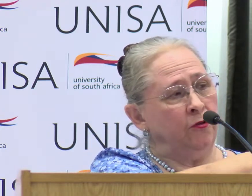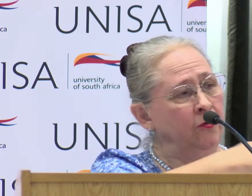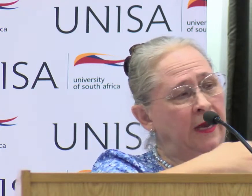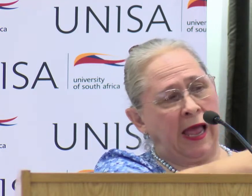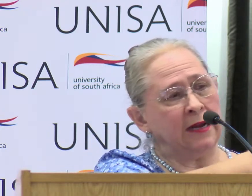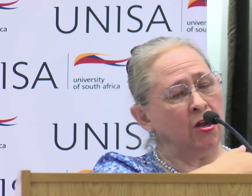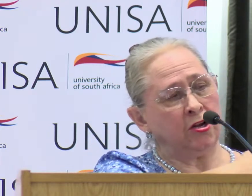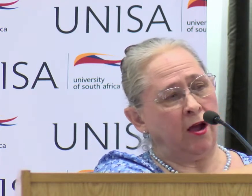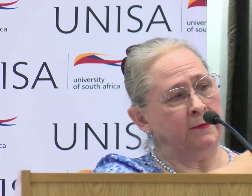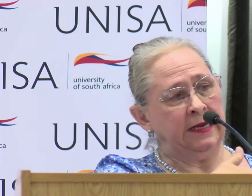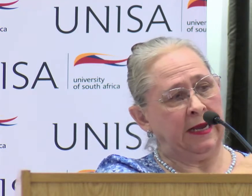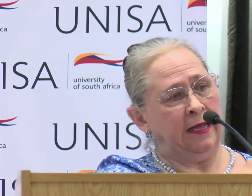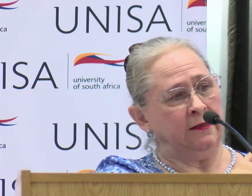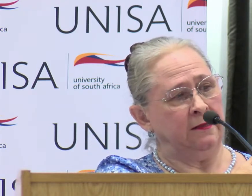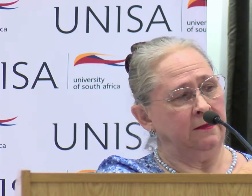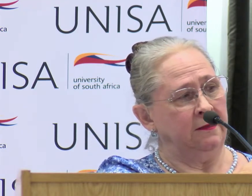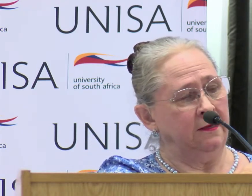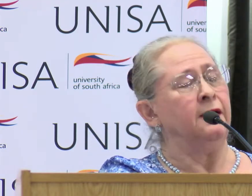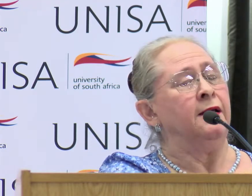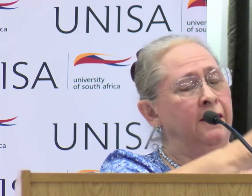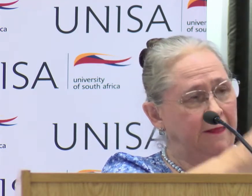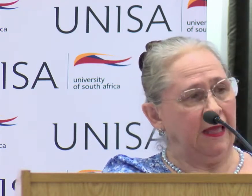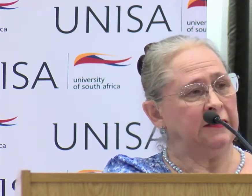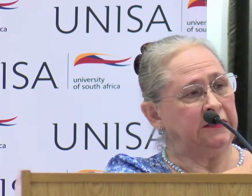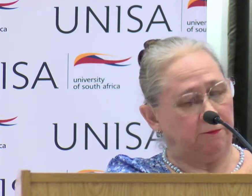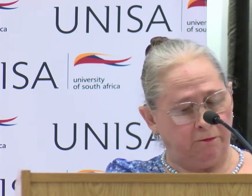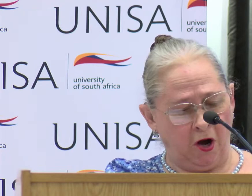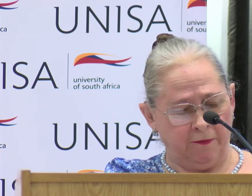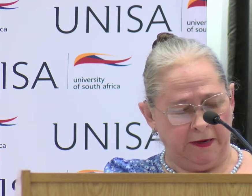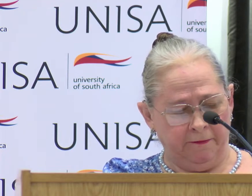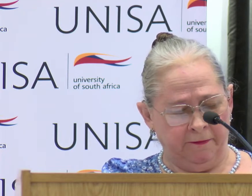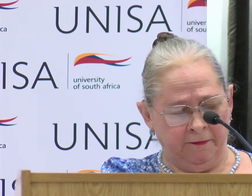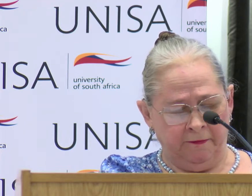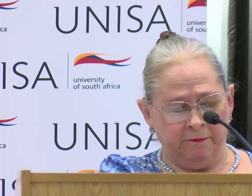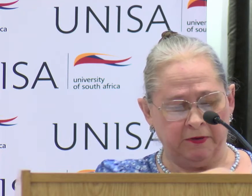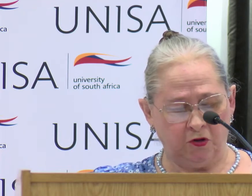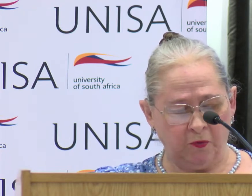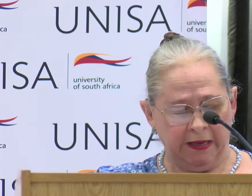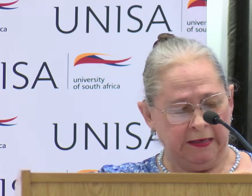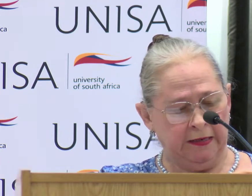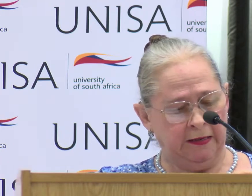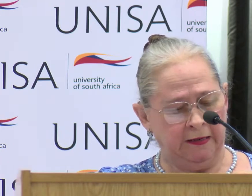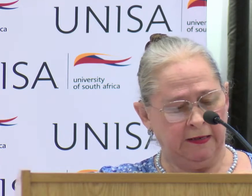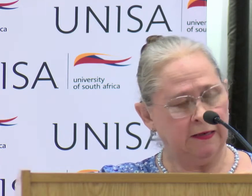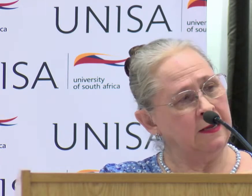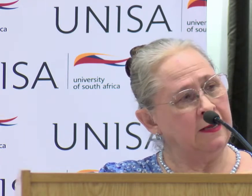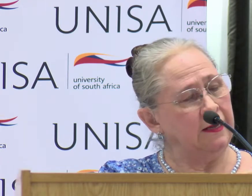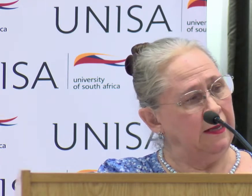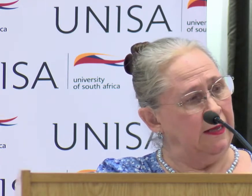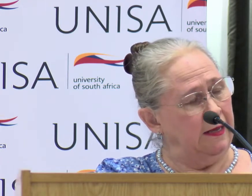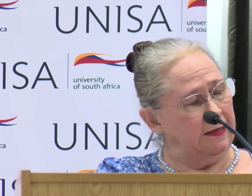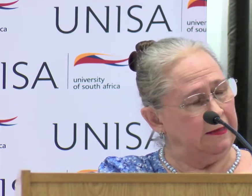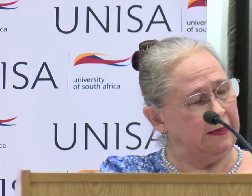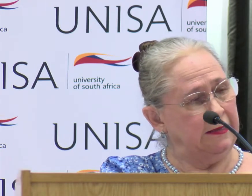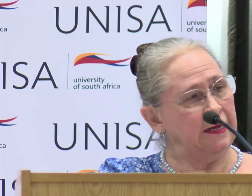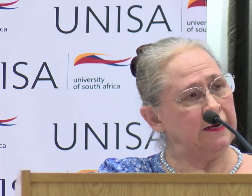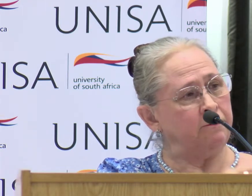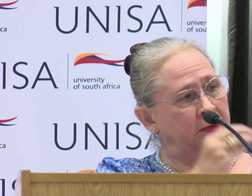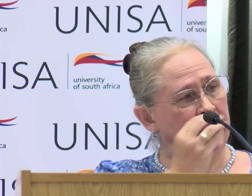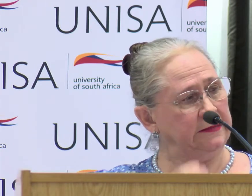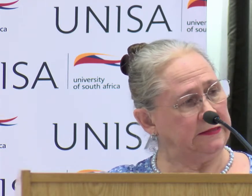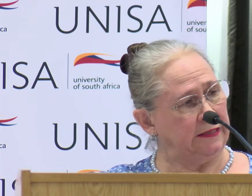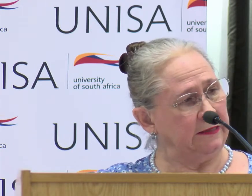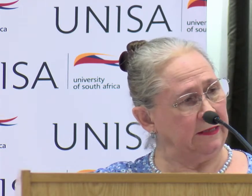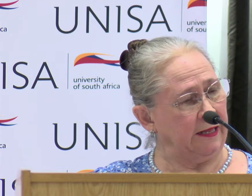if you cannot communicate, there is a problem between the